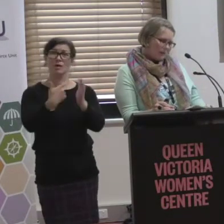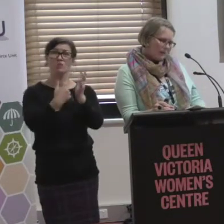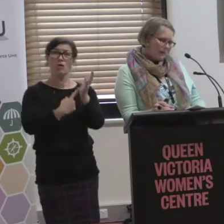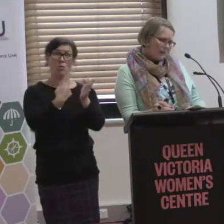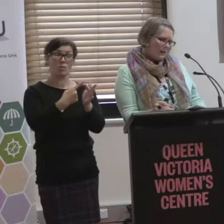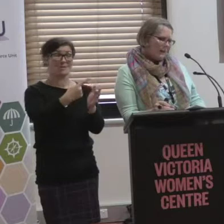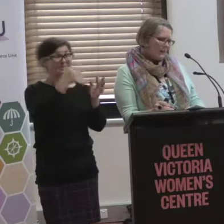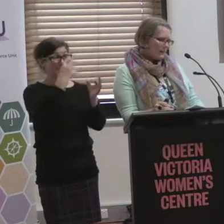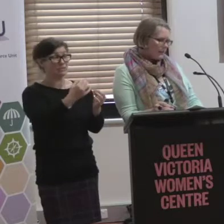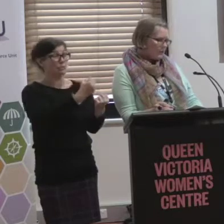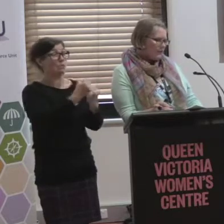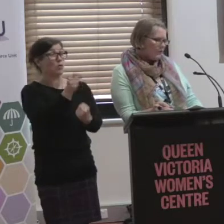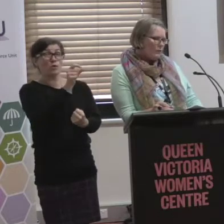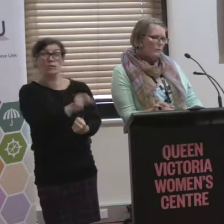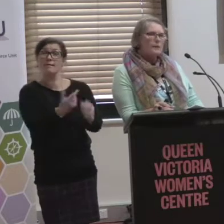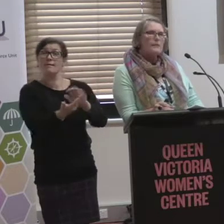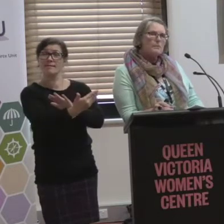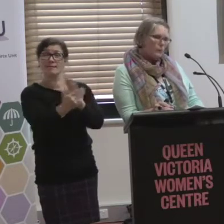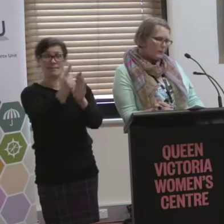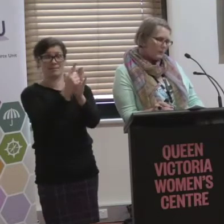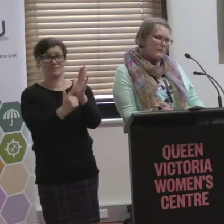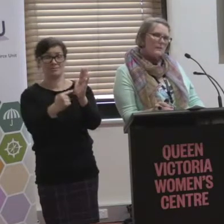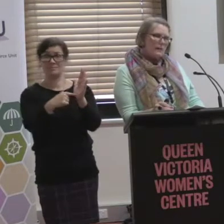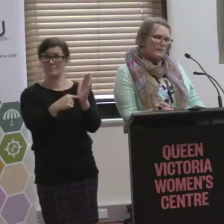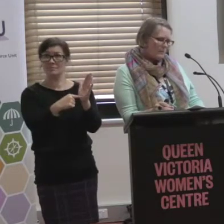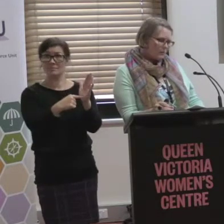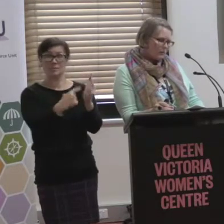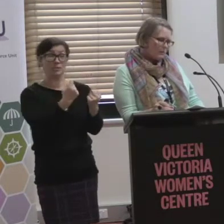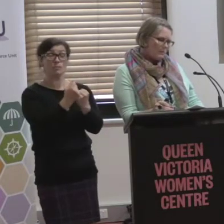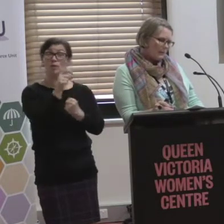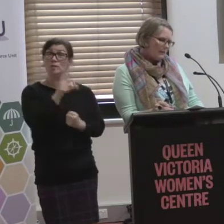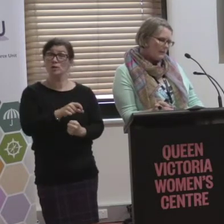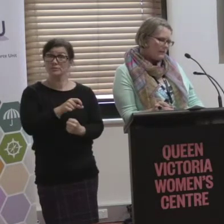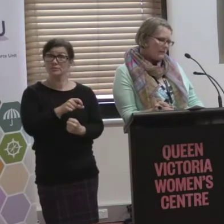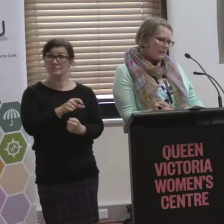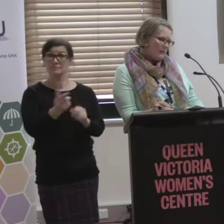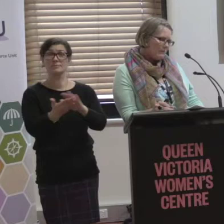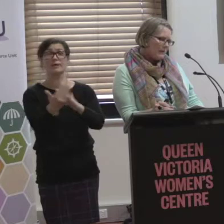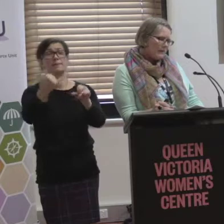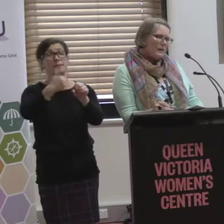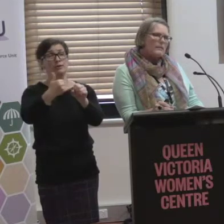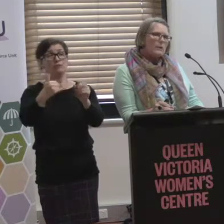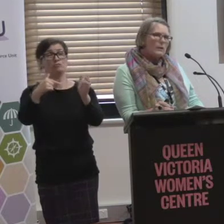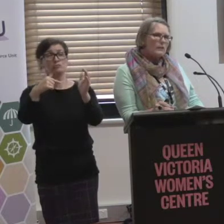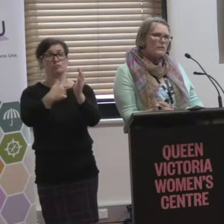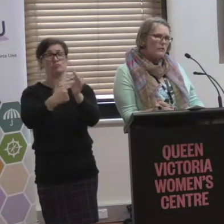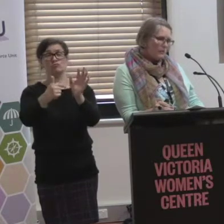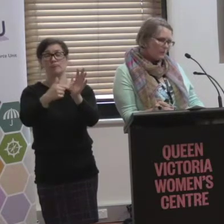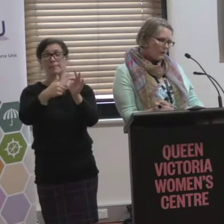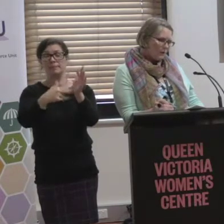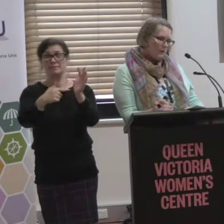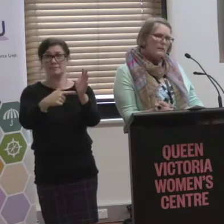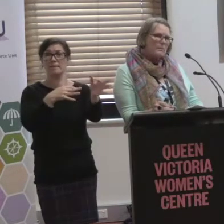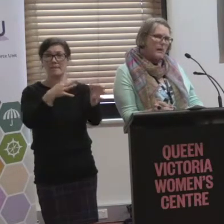supporters are under these legislations would be a support person under the Medical Treatment Planning Decisions Act, a supportive